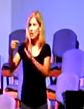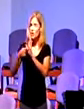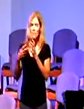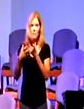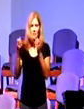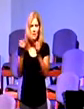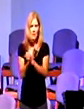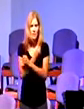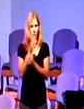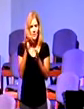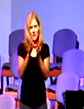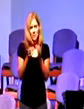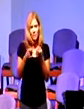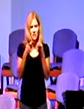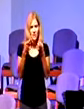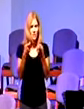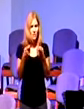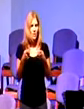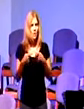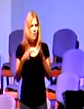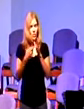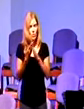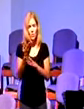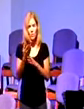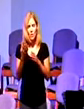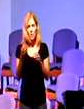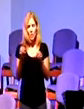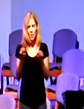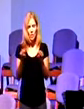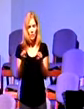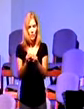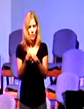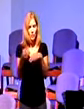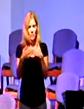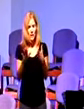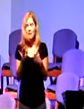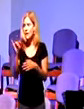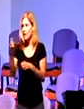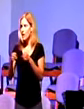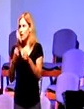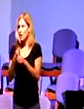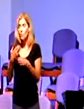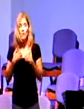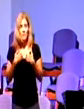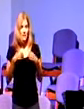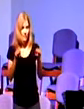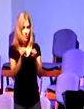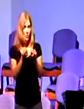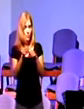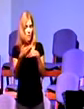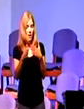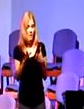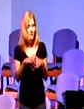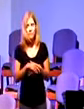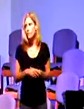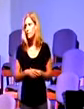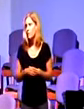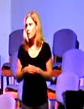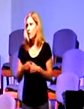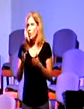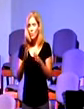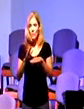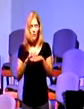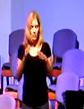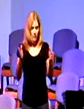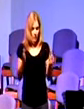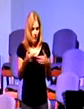loved me through a simple gift, through a shoebox. That year, our orphanage was one of many selected to receive shoeboxes. And we were called into a